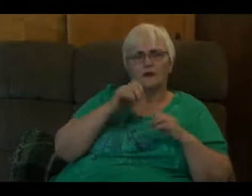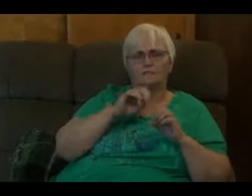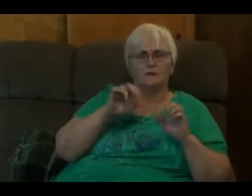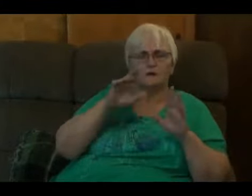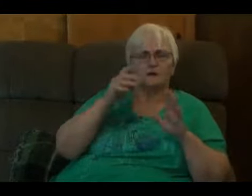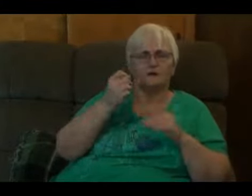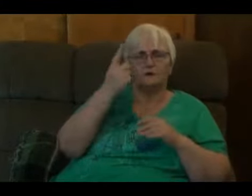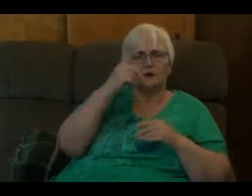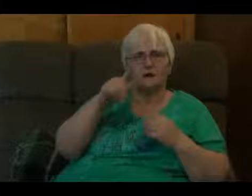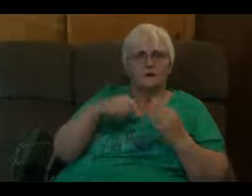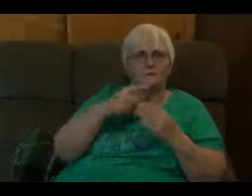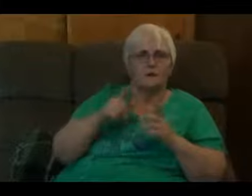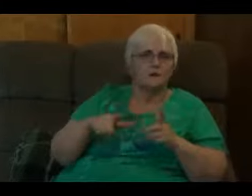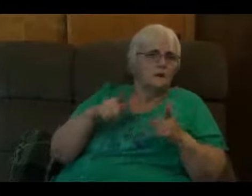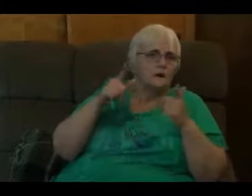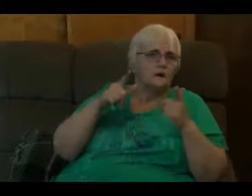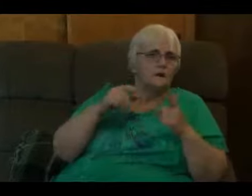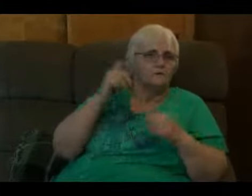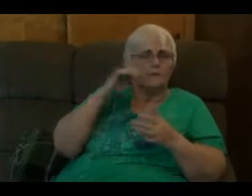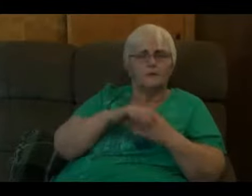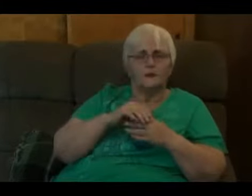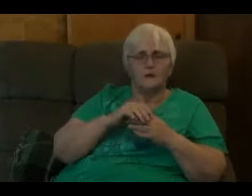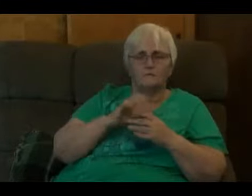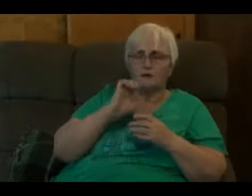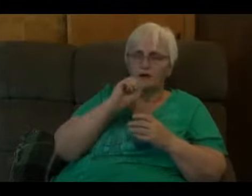life. Belief in evolution causes confusion.